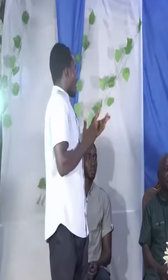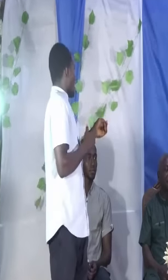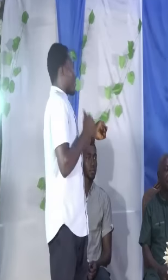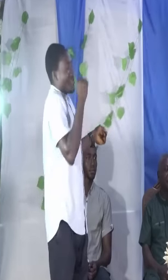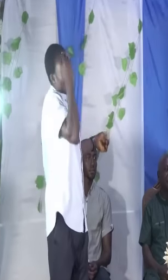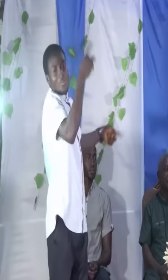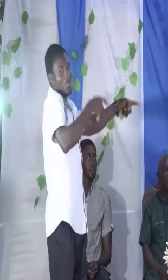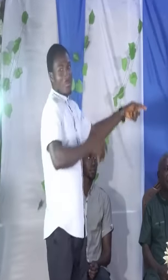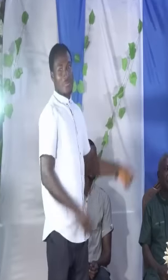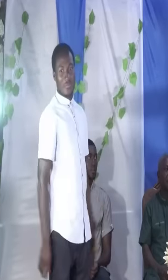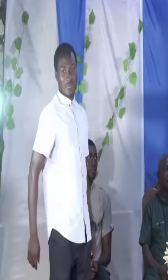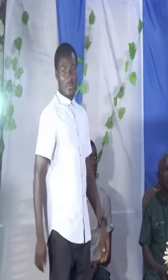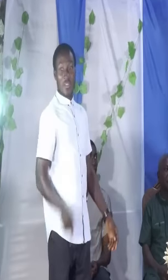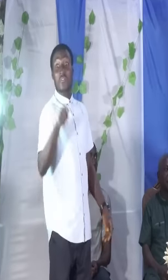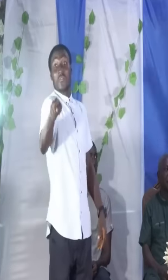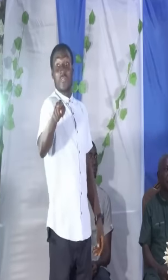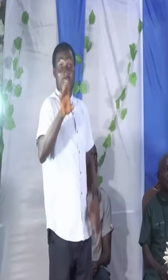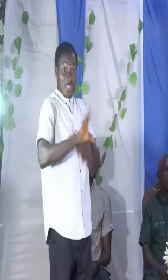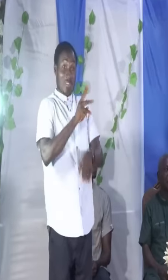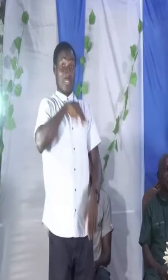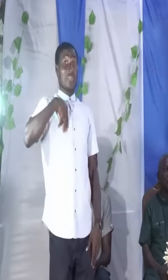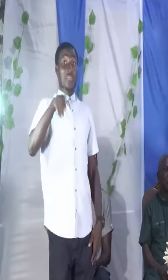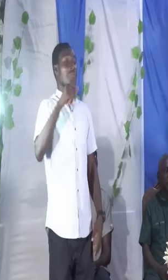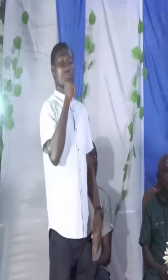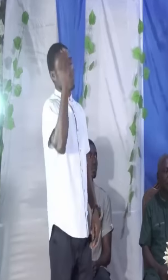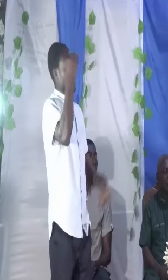me ɛna wowo kyɛ pe ba wabɛhu me abɛkyerɛ mase